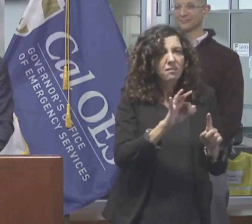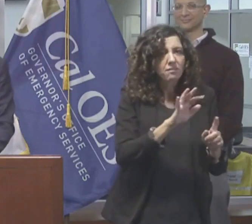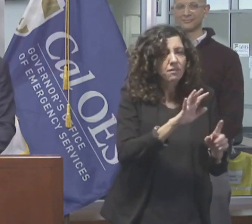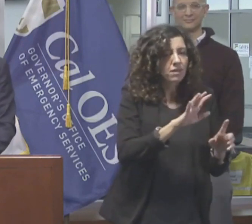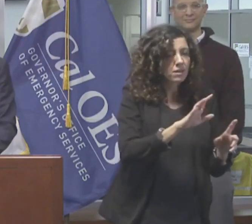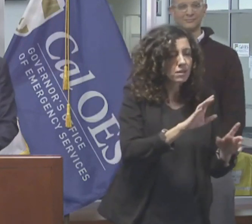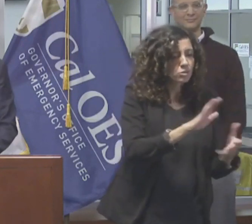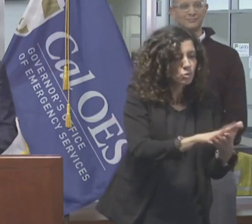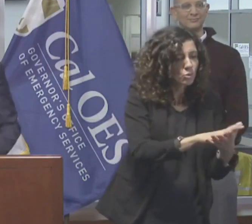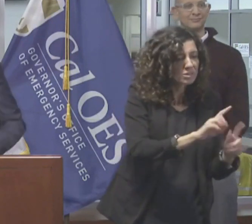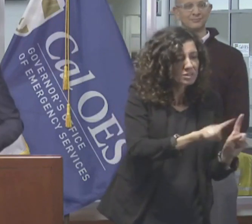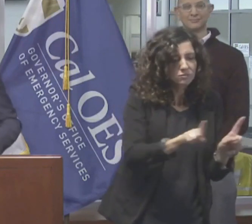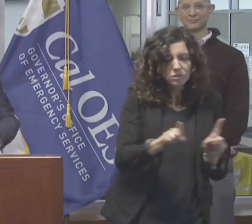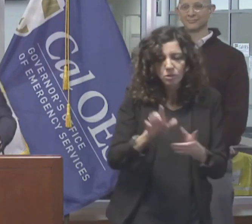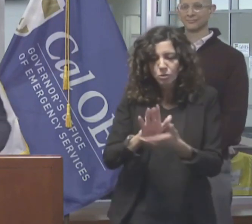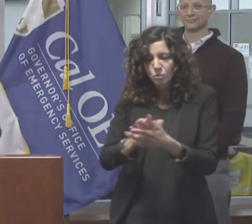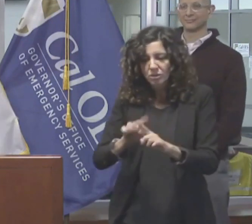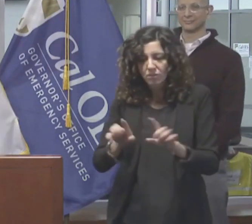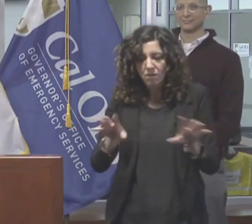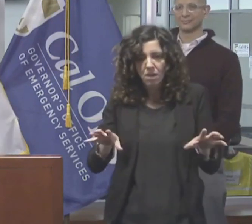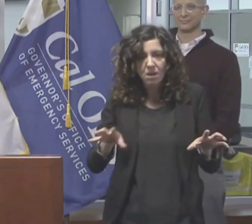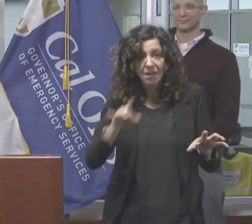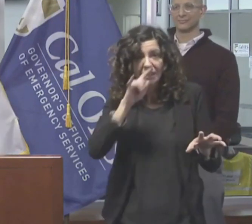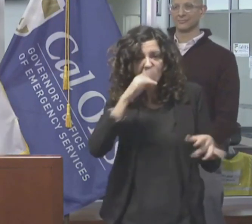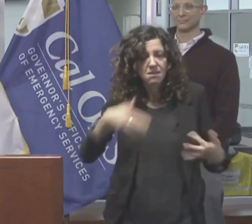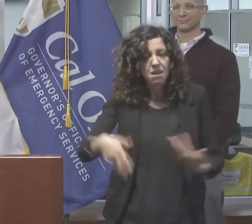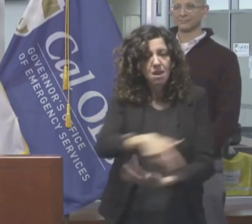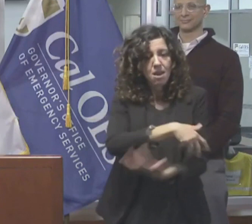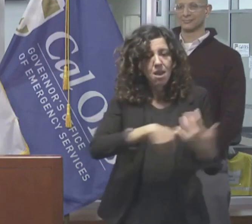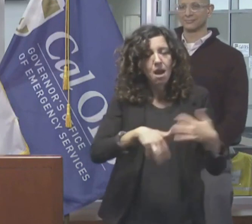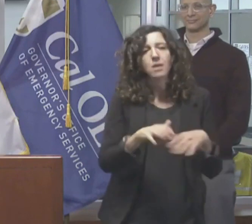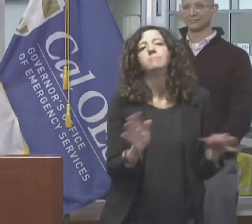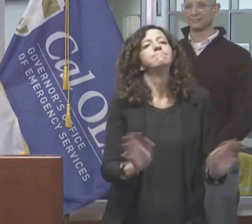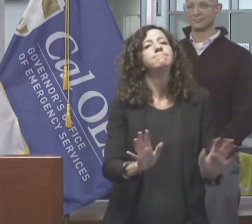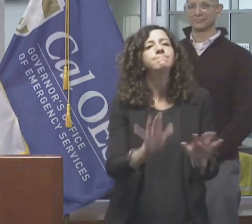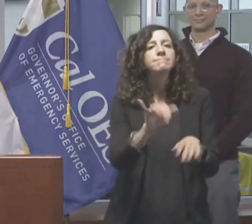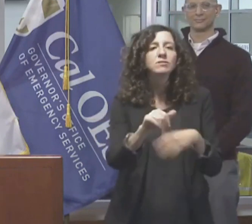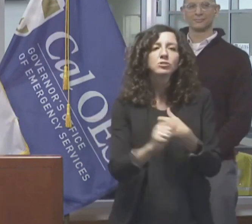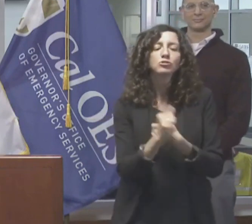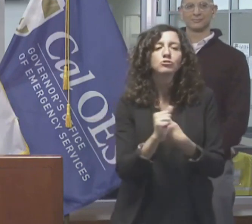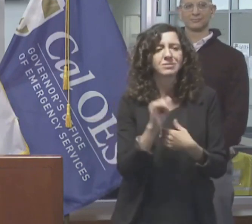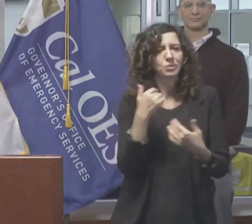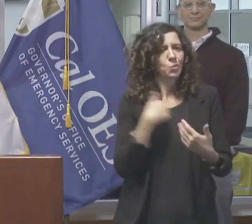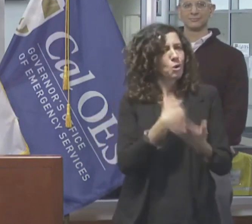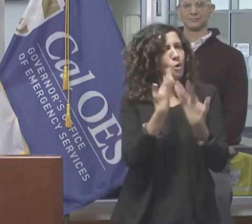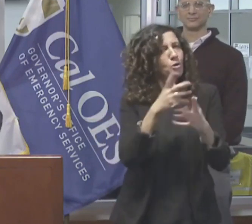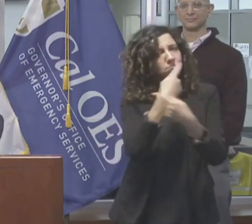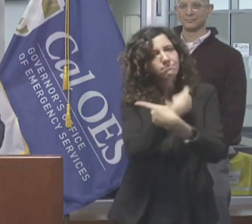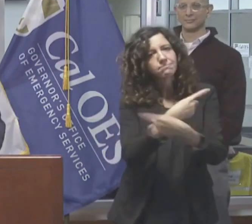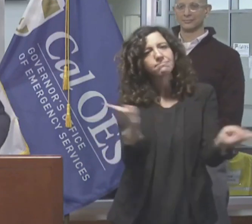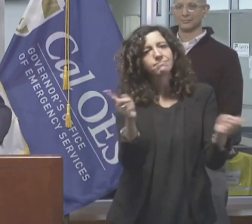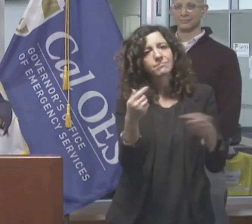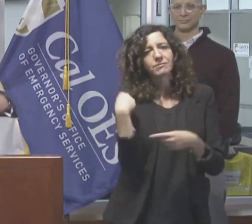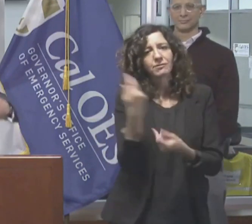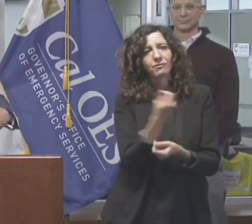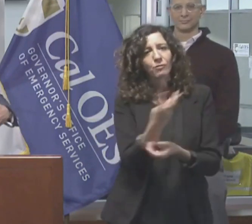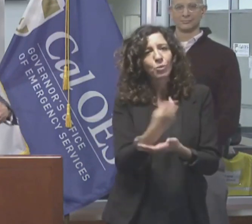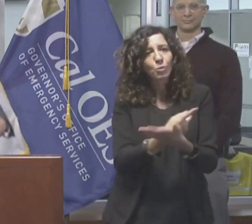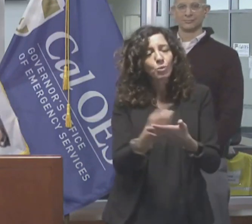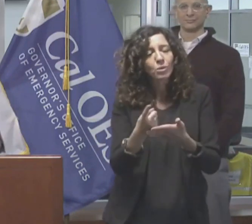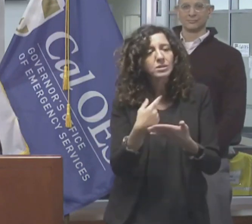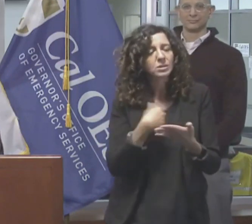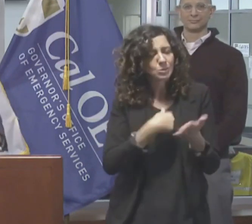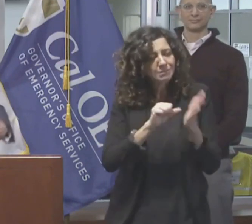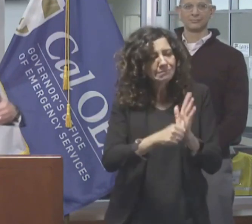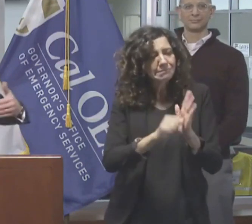point of concern. And that's where our guidance over the course of the last few weeks has been very prescriptive. That's been reinforced in guidance we